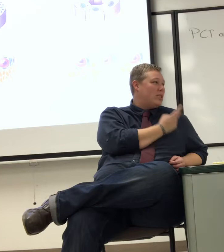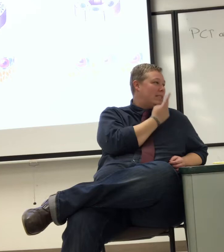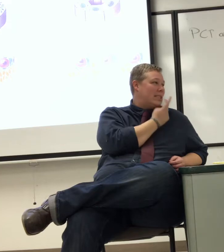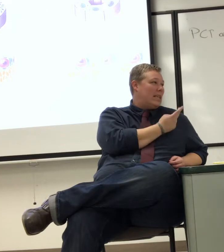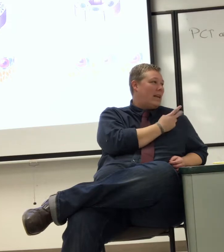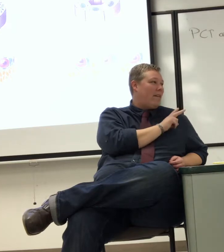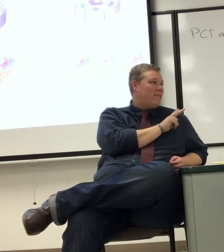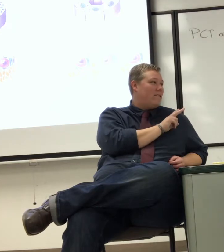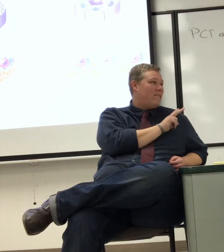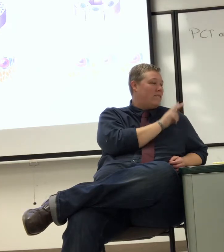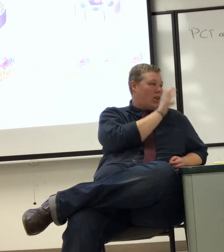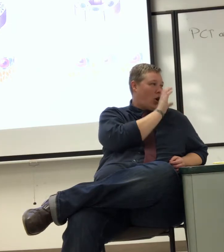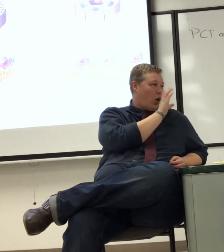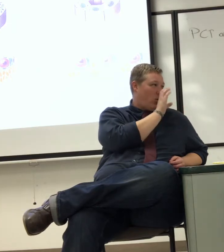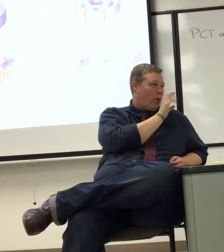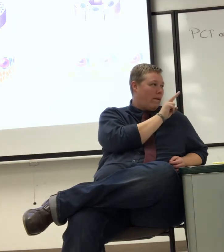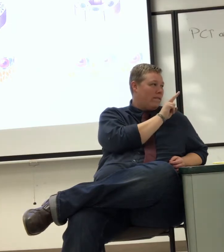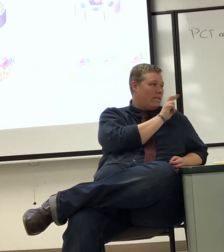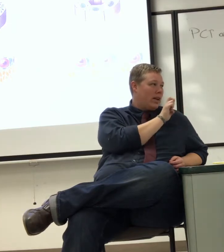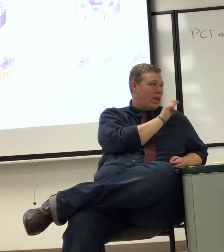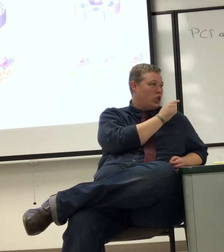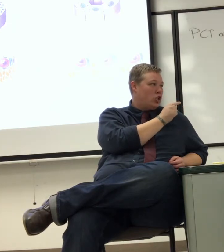Oops. This falls off.